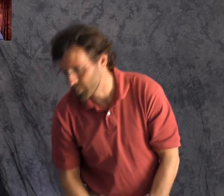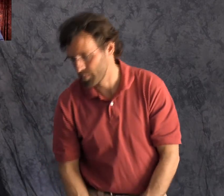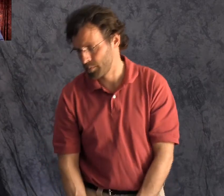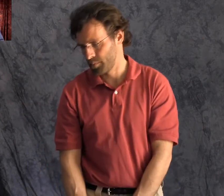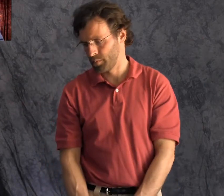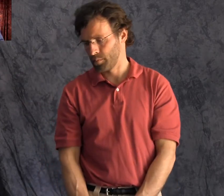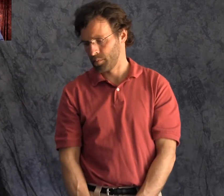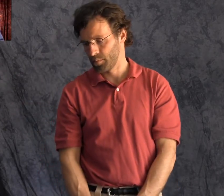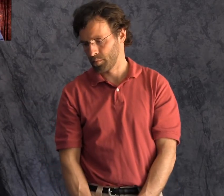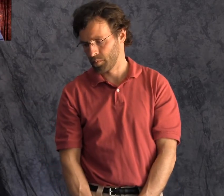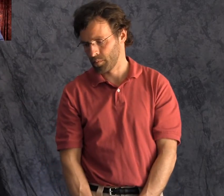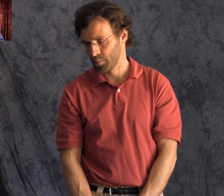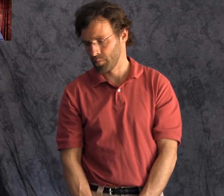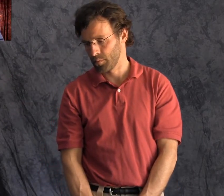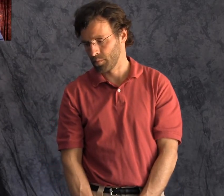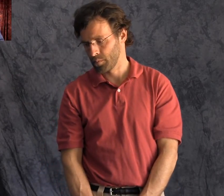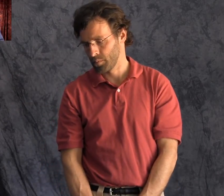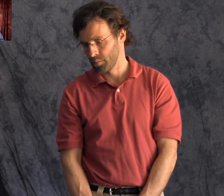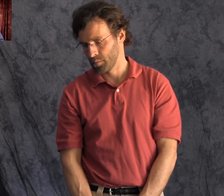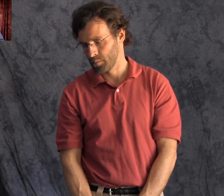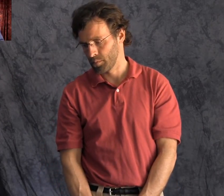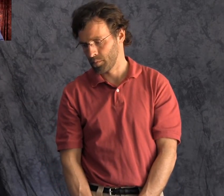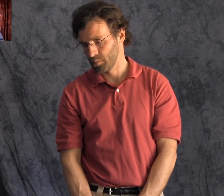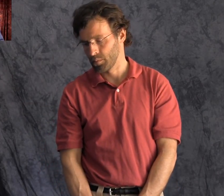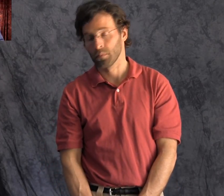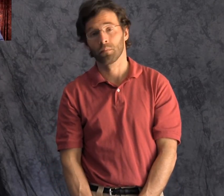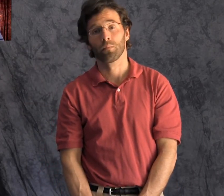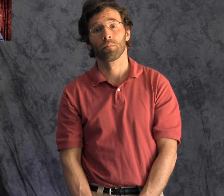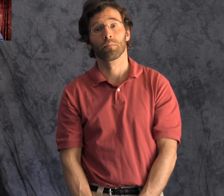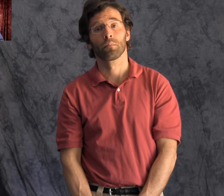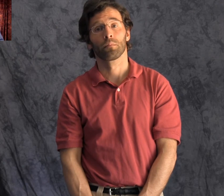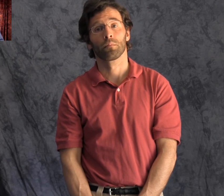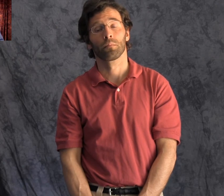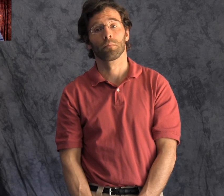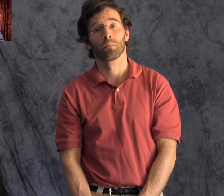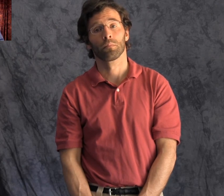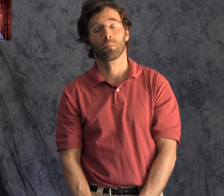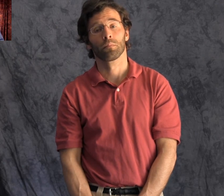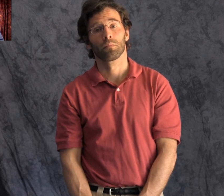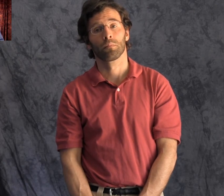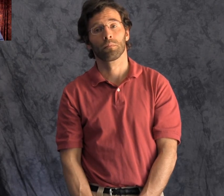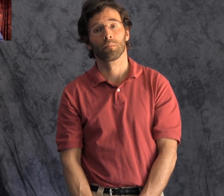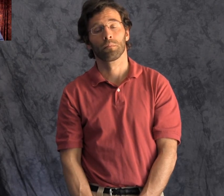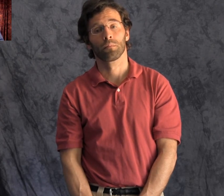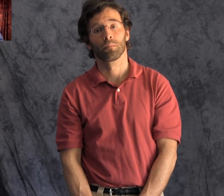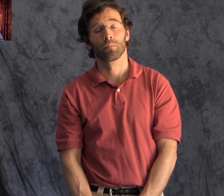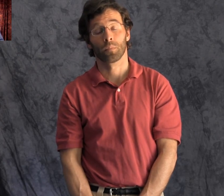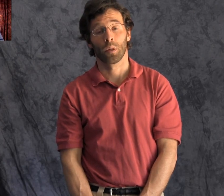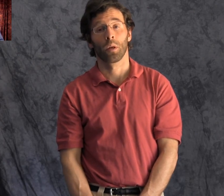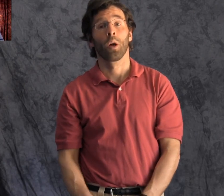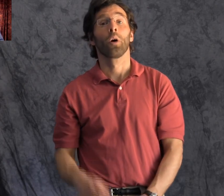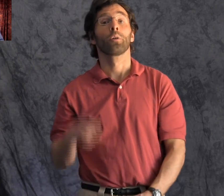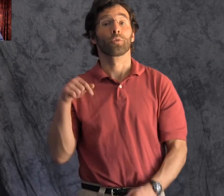last but not least, there are two rings of muscle at the bottom of the digestive system, known as the rectum and the anus